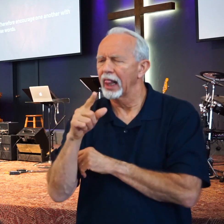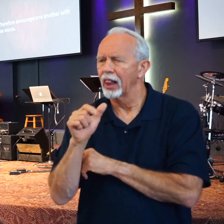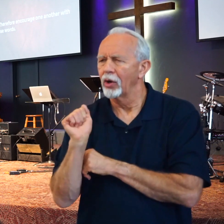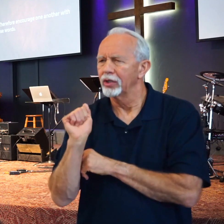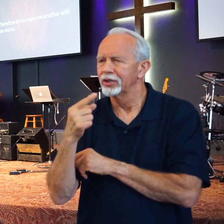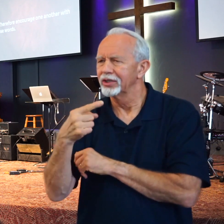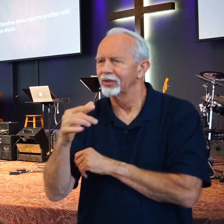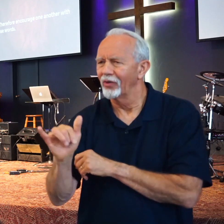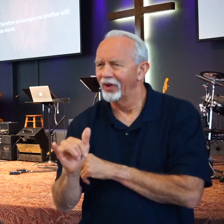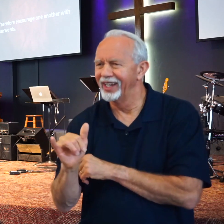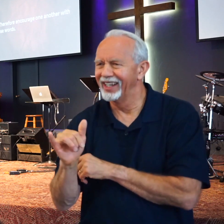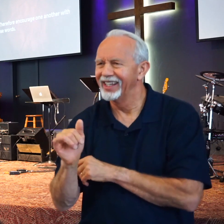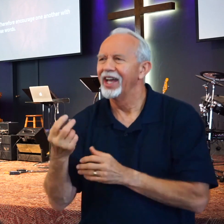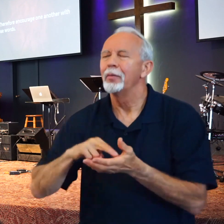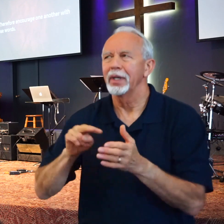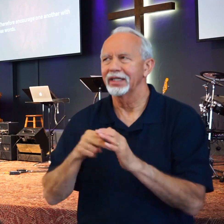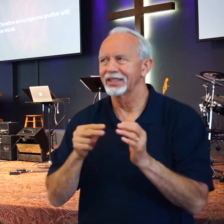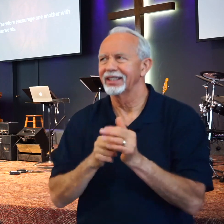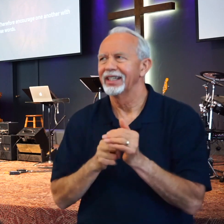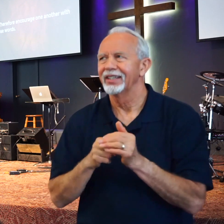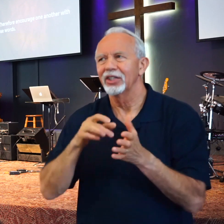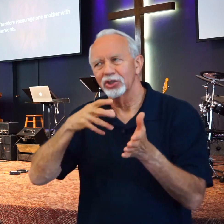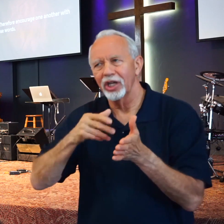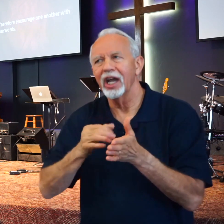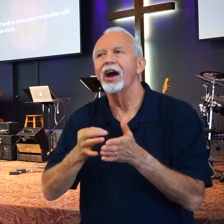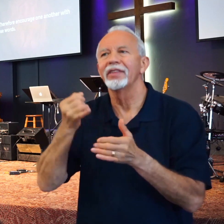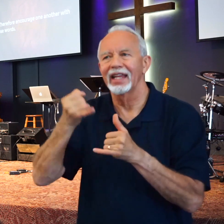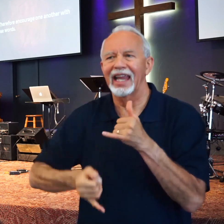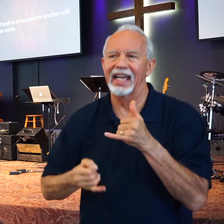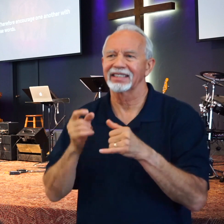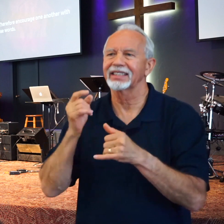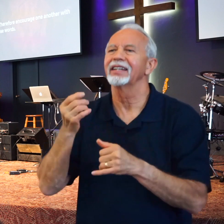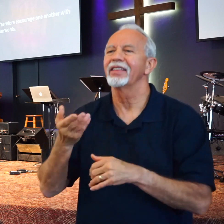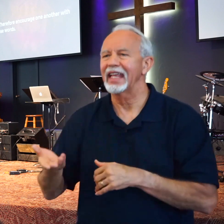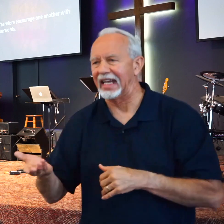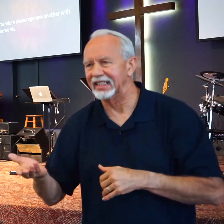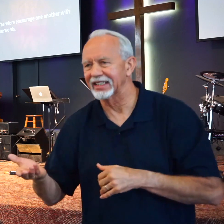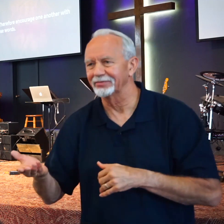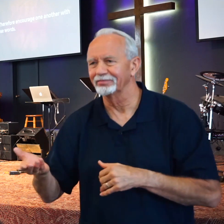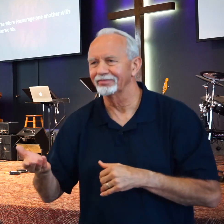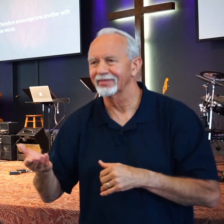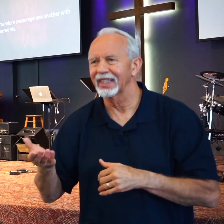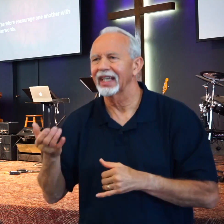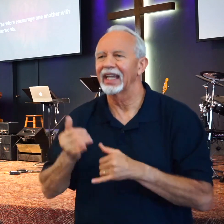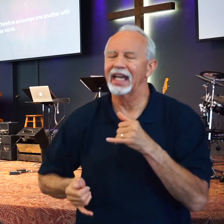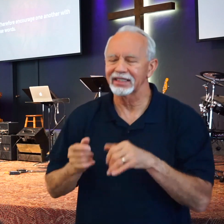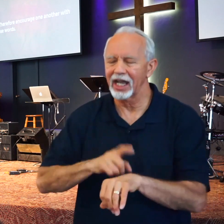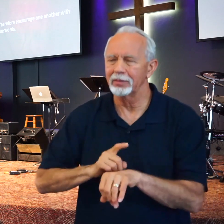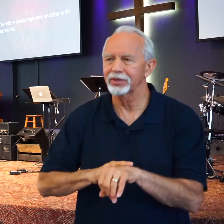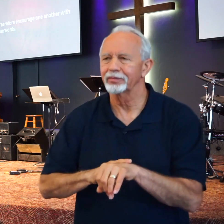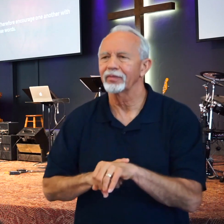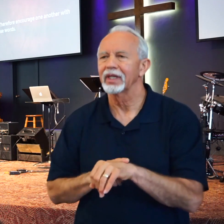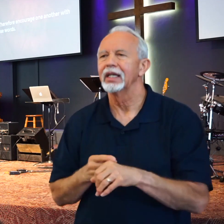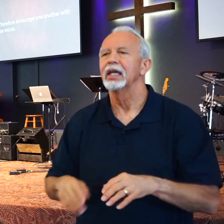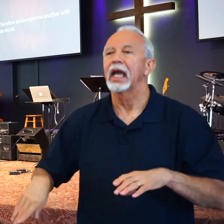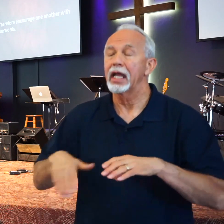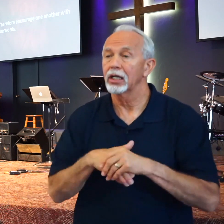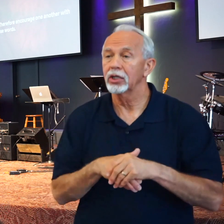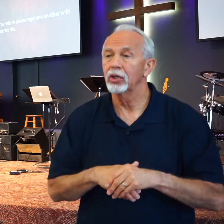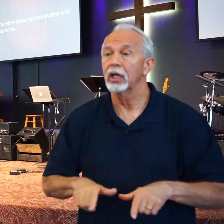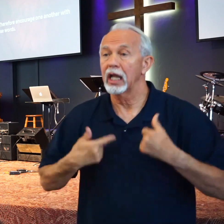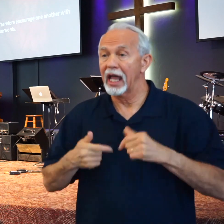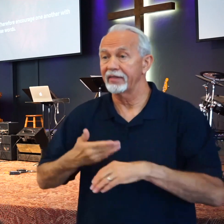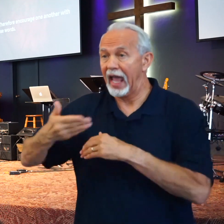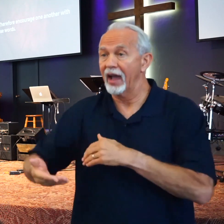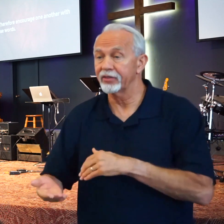word. Basically means the study of last things. Last things include life after